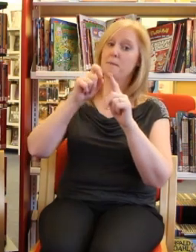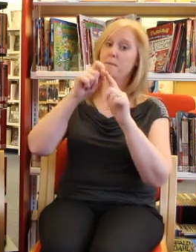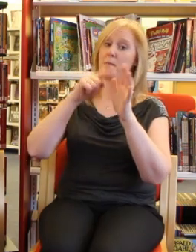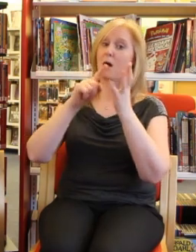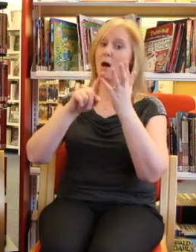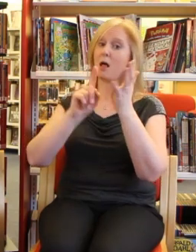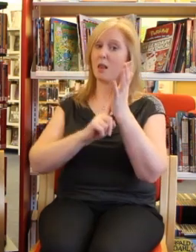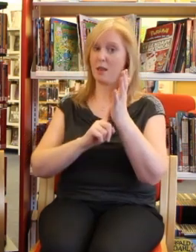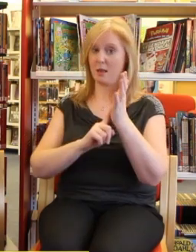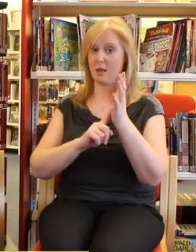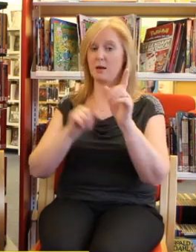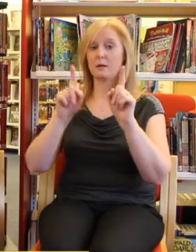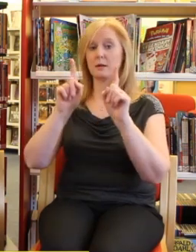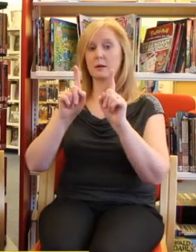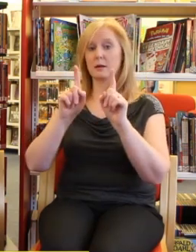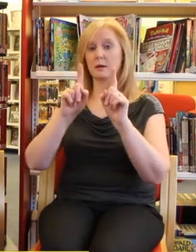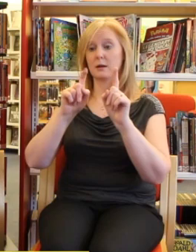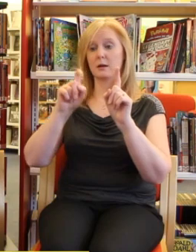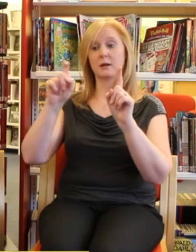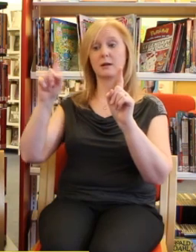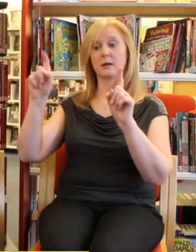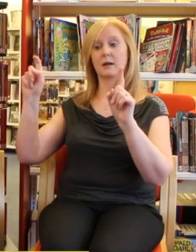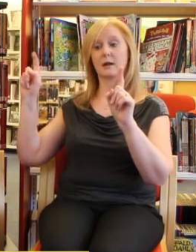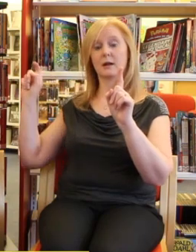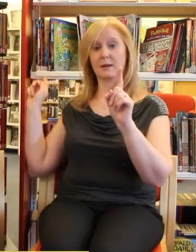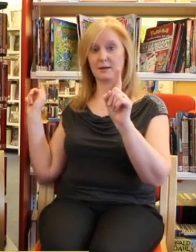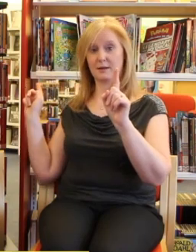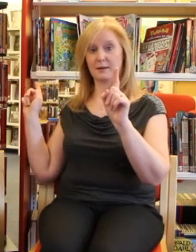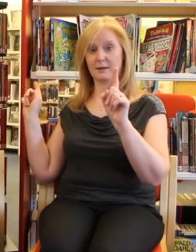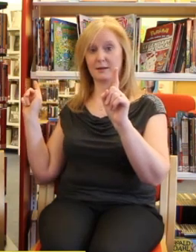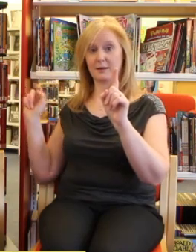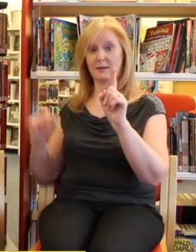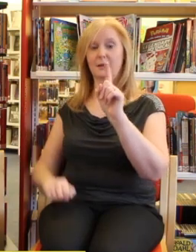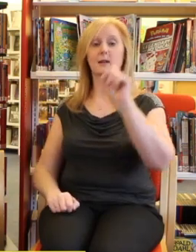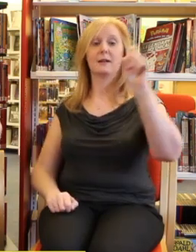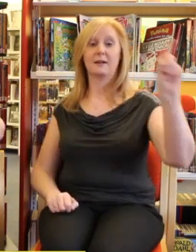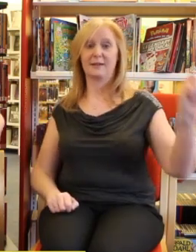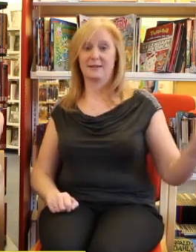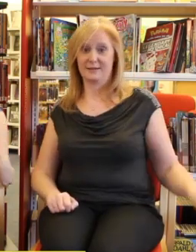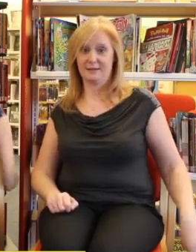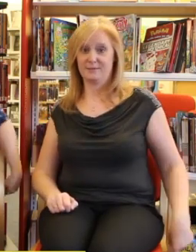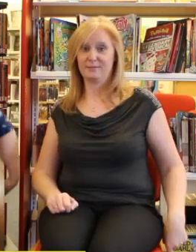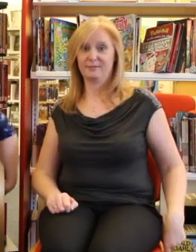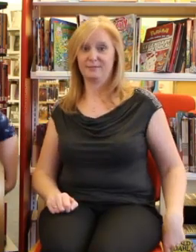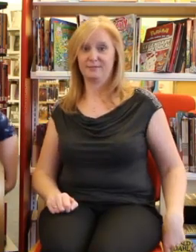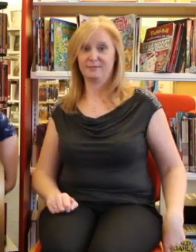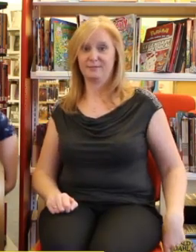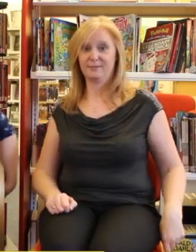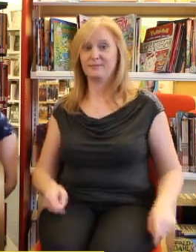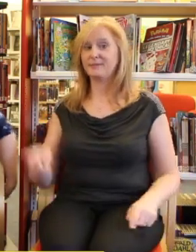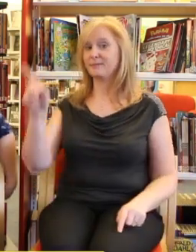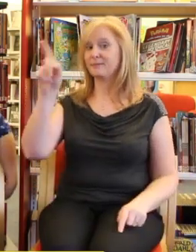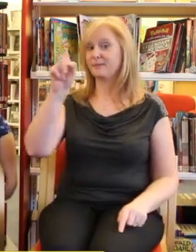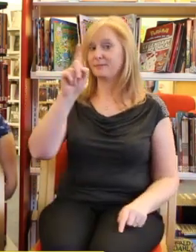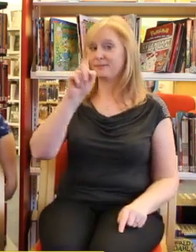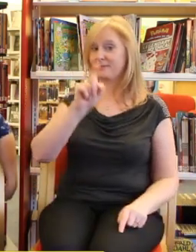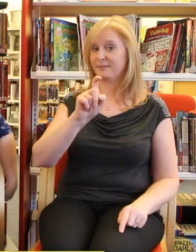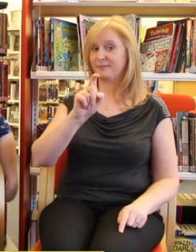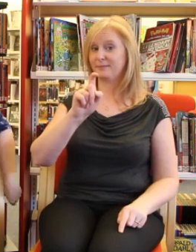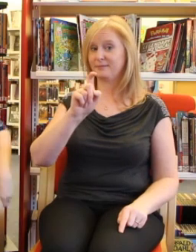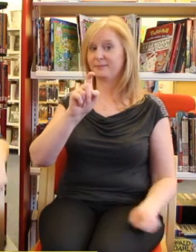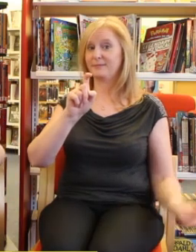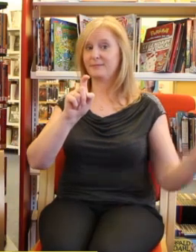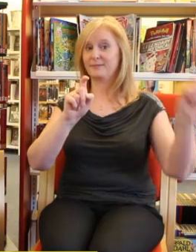fly away peter fly away paul come back